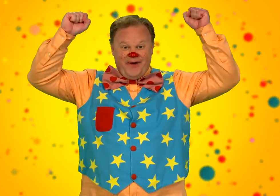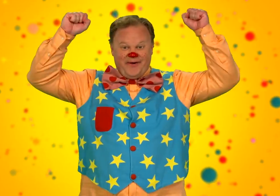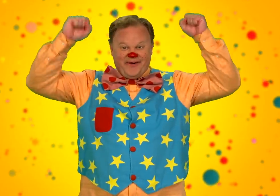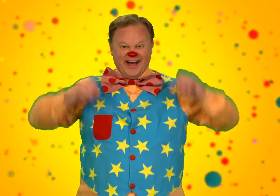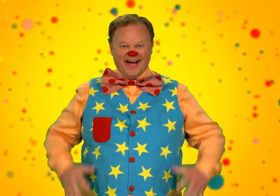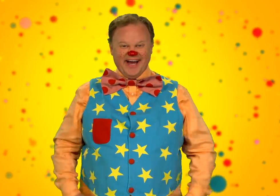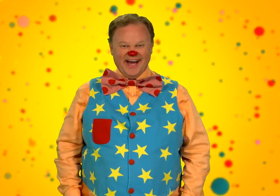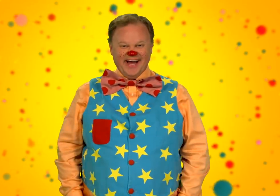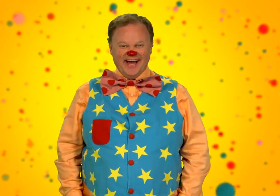Woohoo!